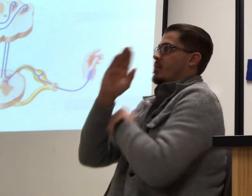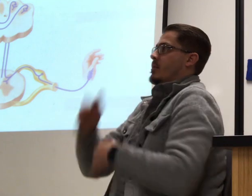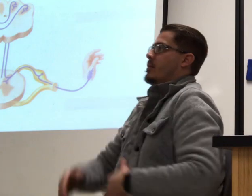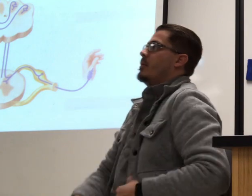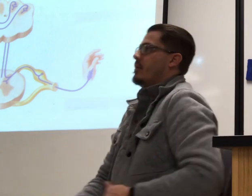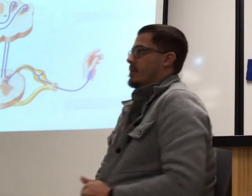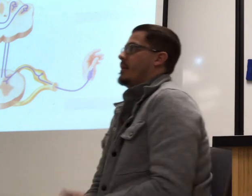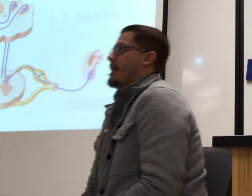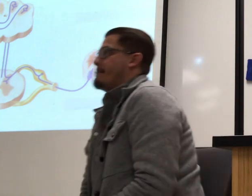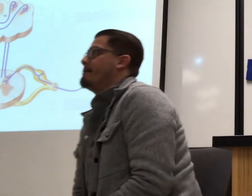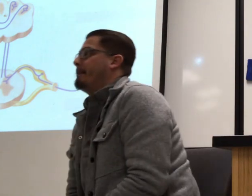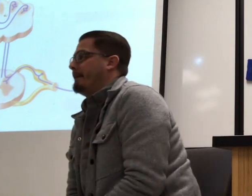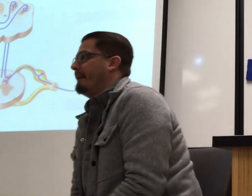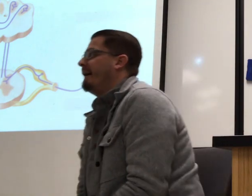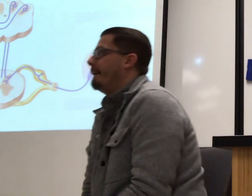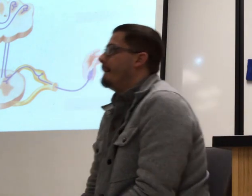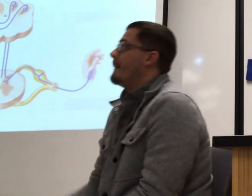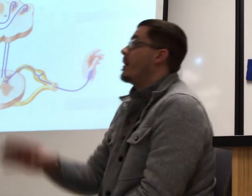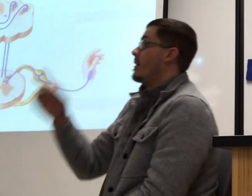contralaterally.